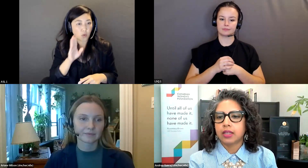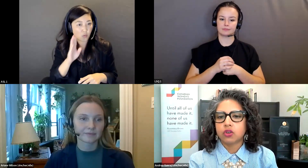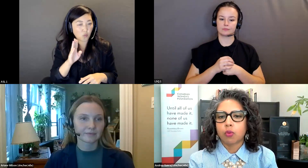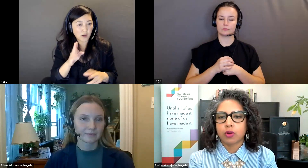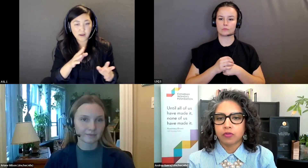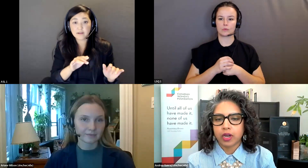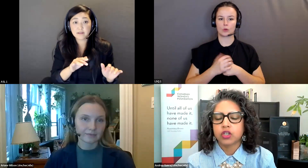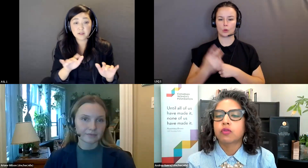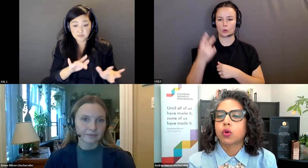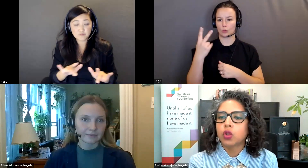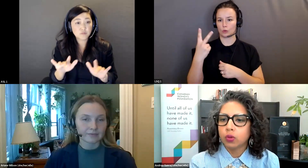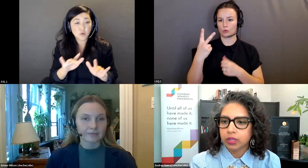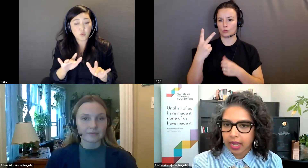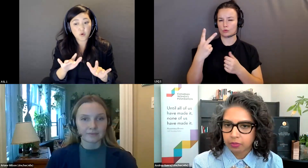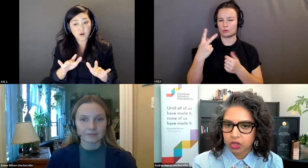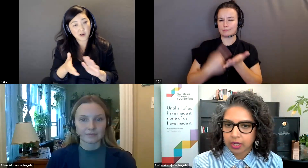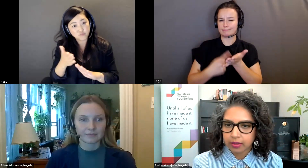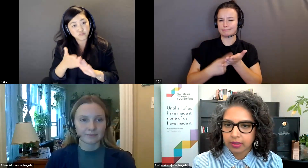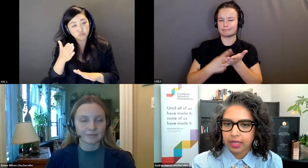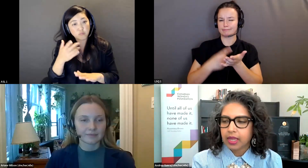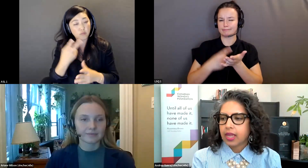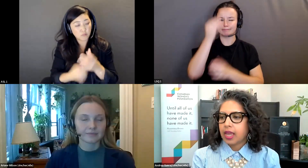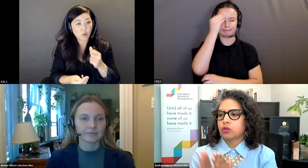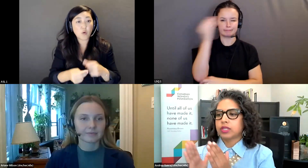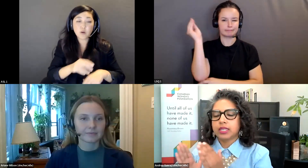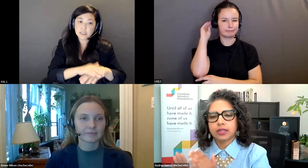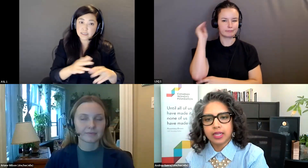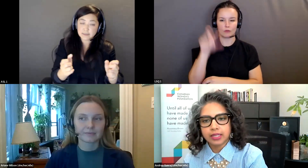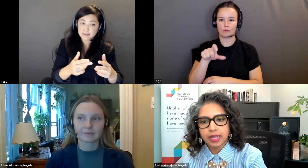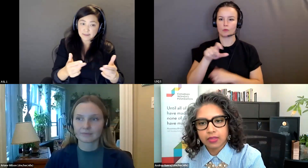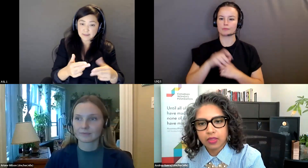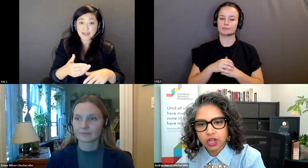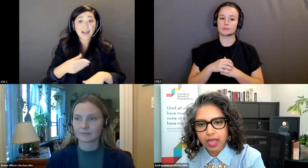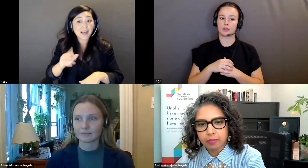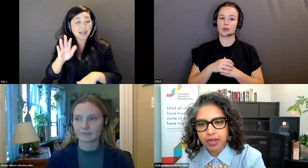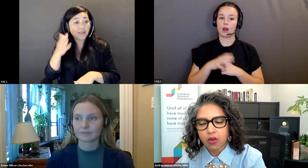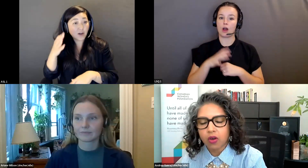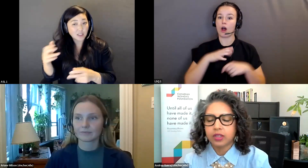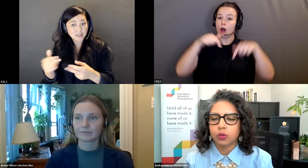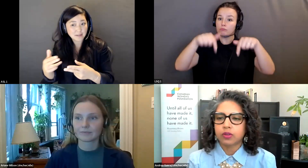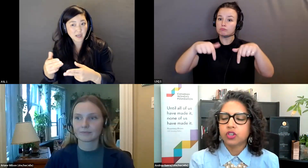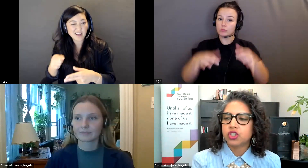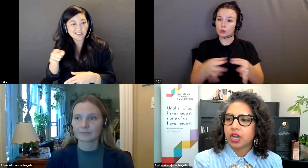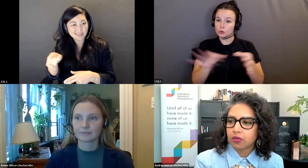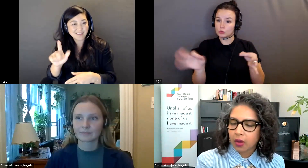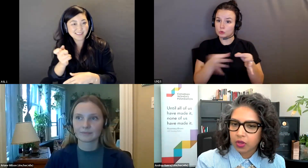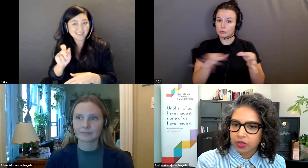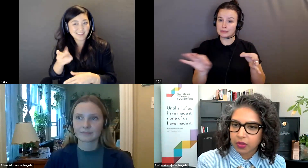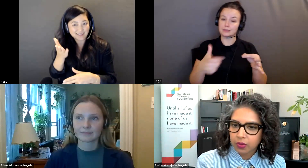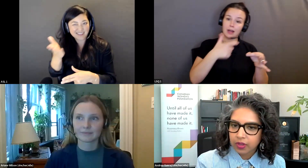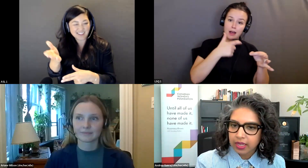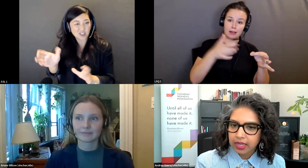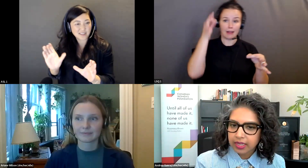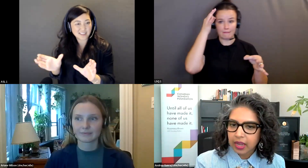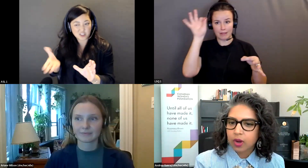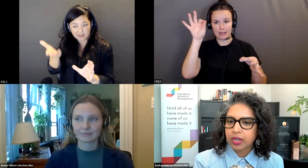in English or in French for closed captioning, and you'll see the links in the chat. My colleague will share that with